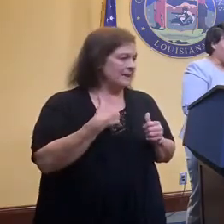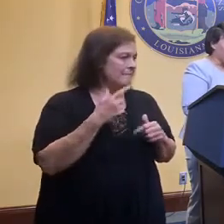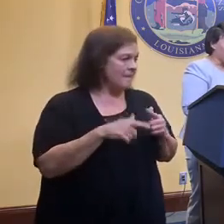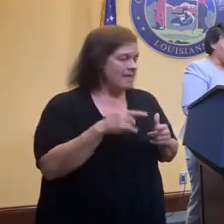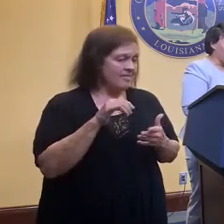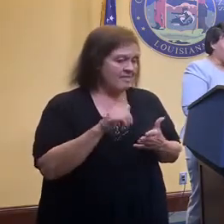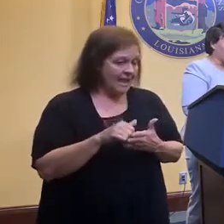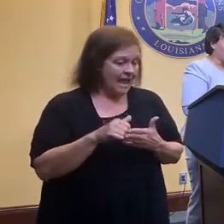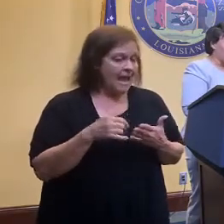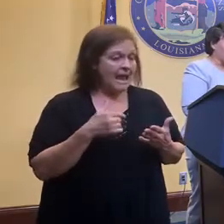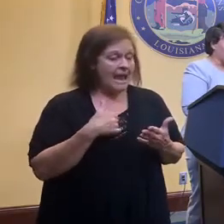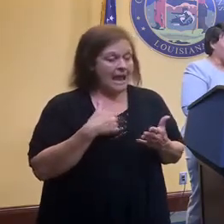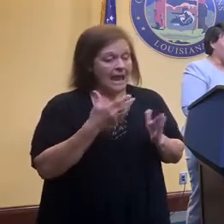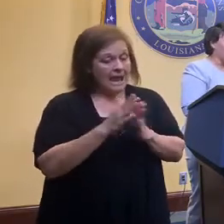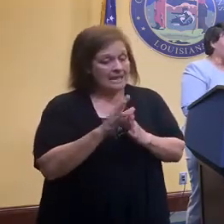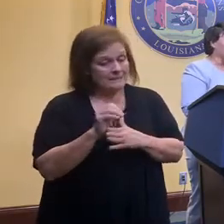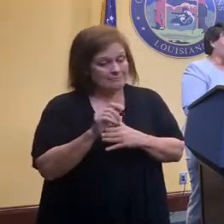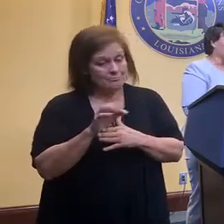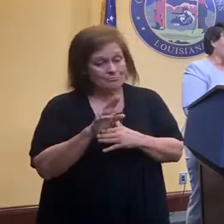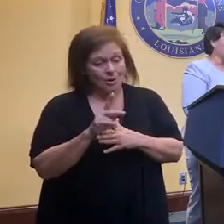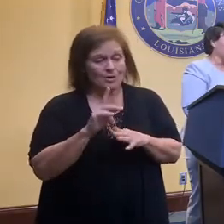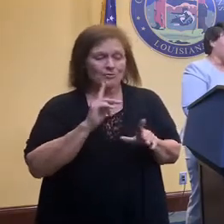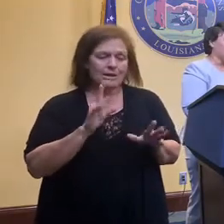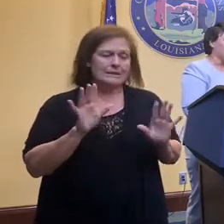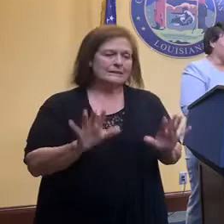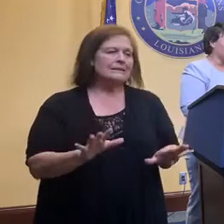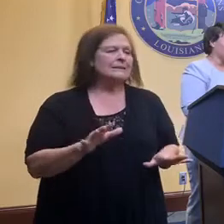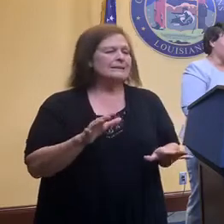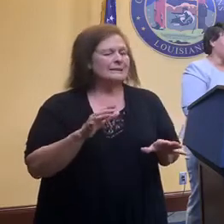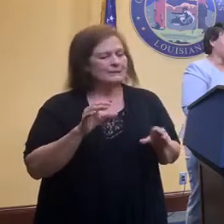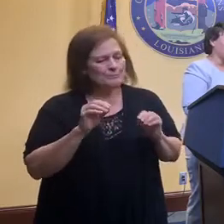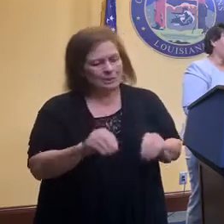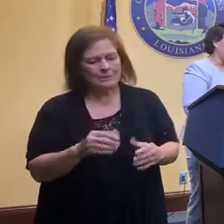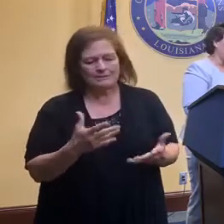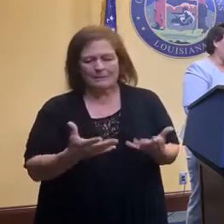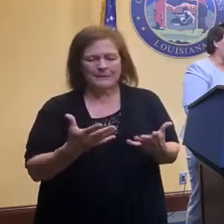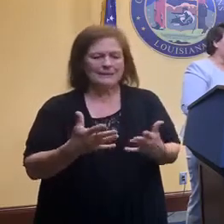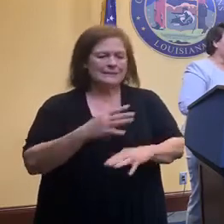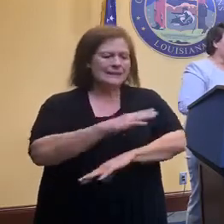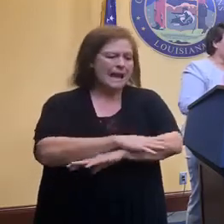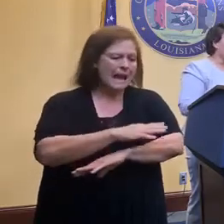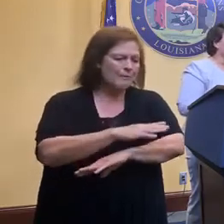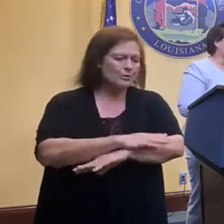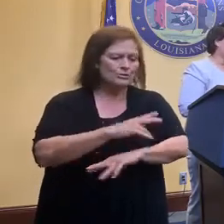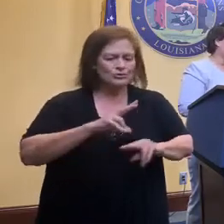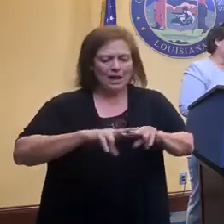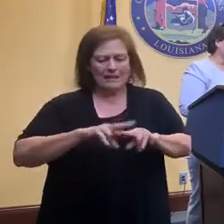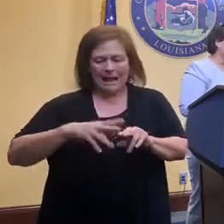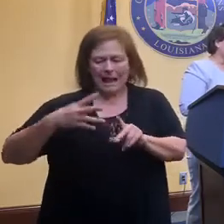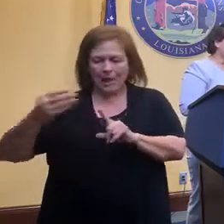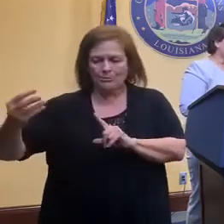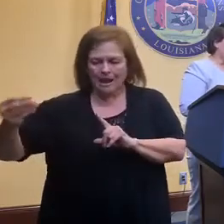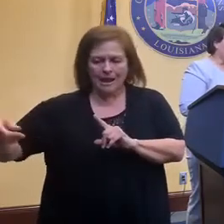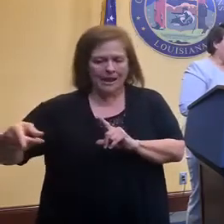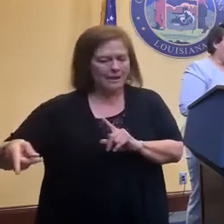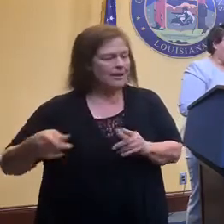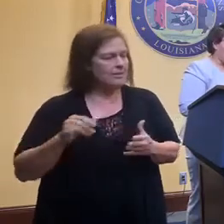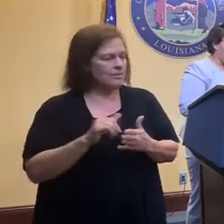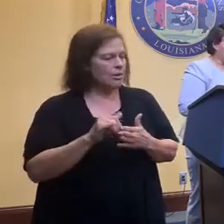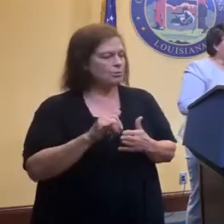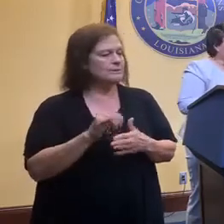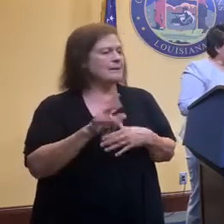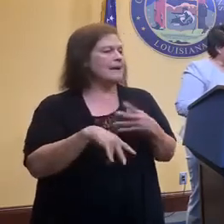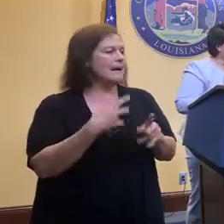this. And I asked Mark, I said, man, just put you some tables and chairs outside. Those are the type